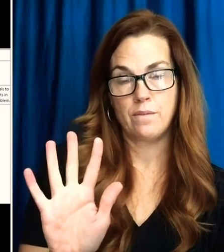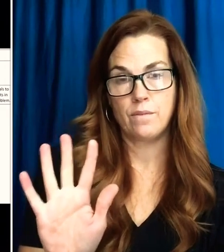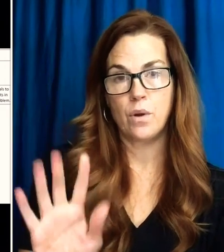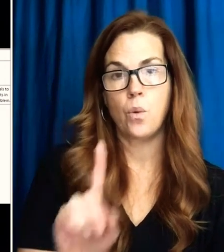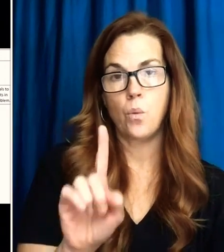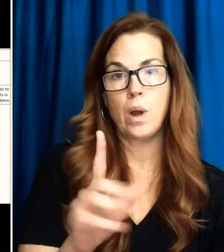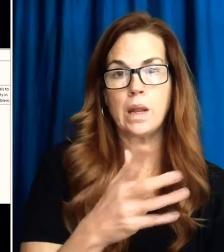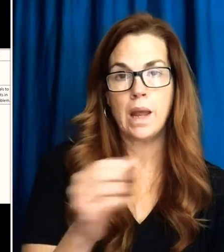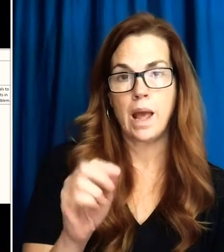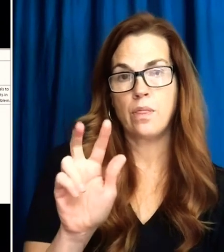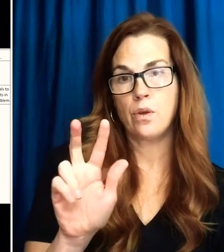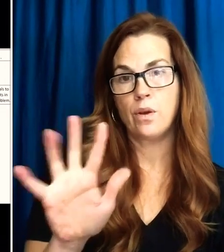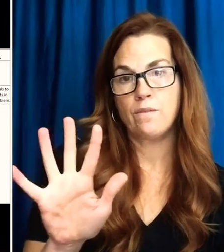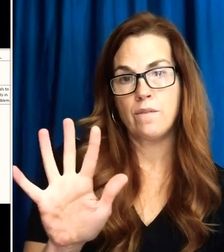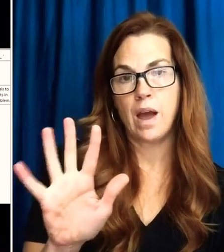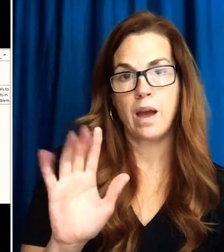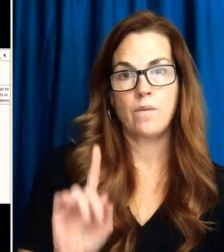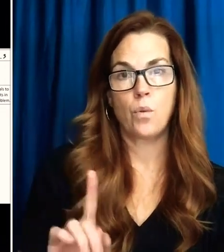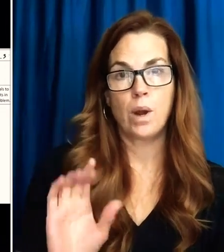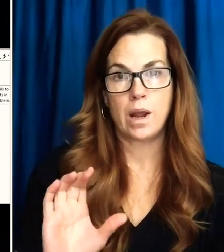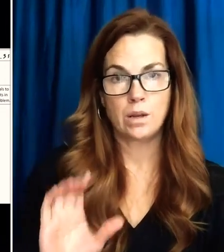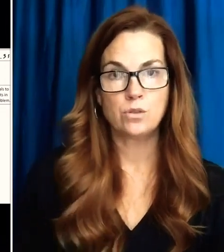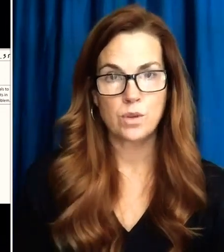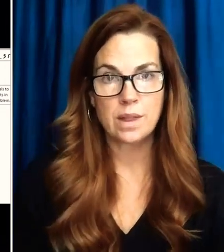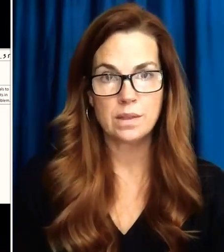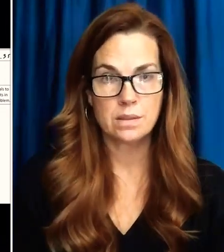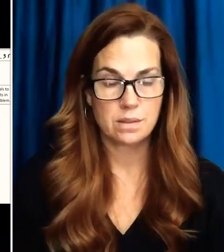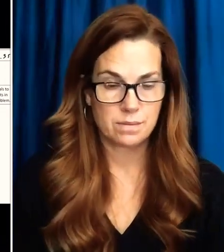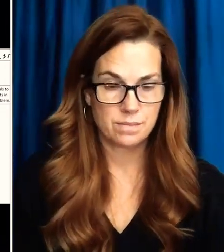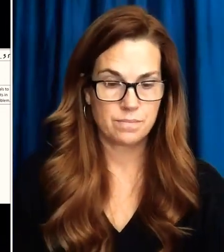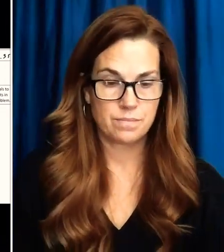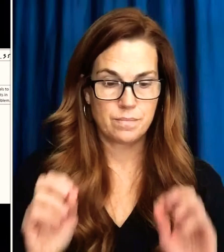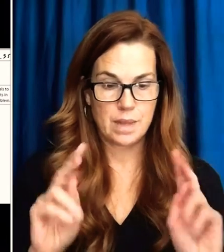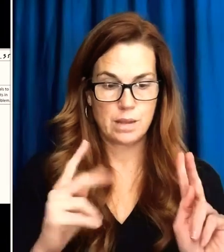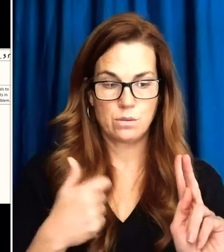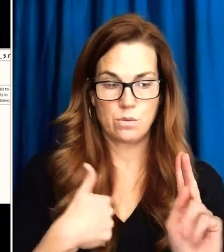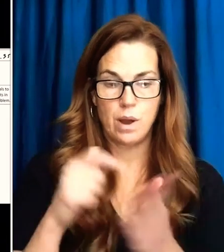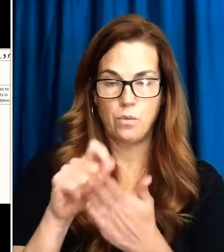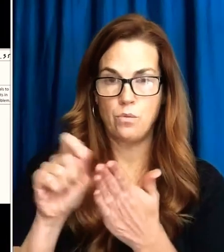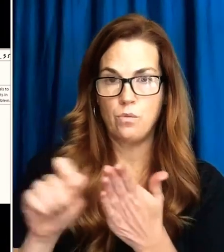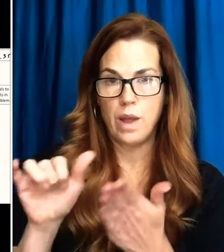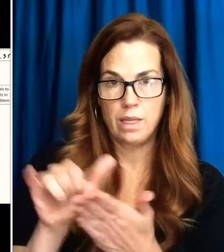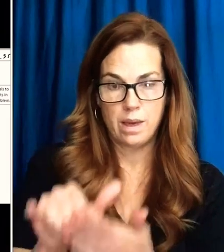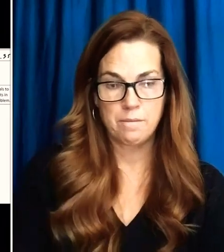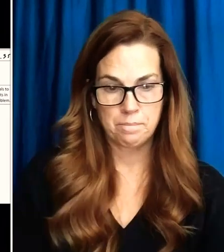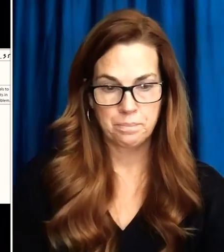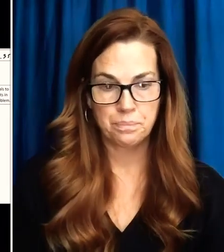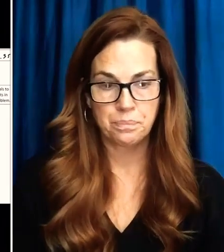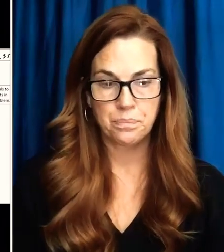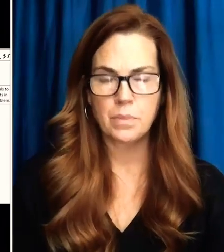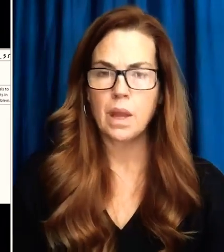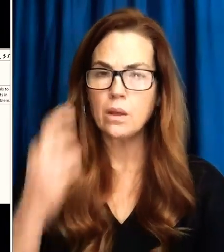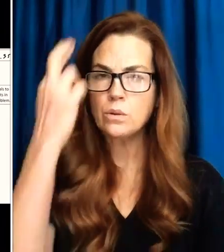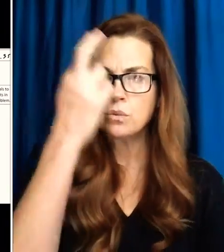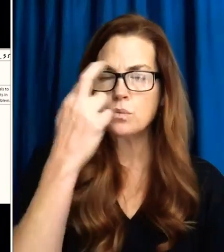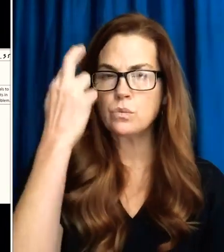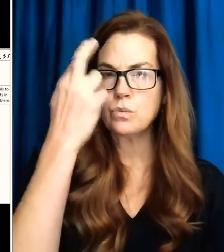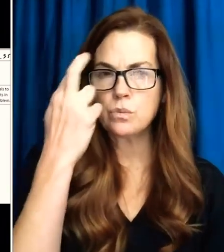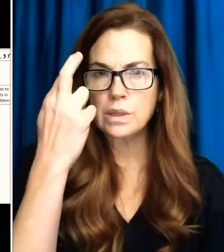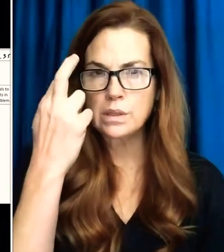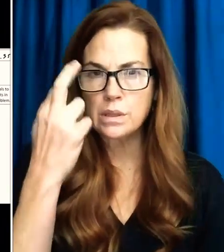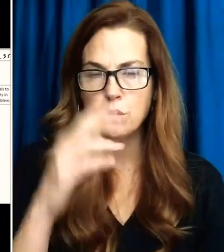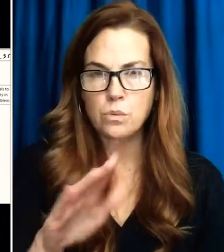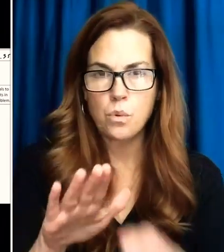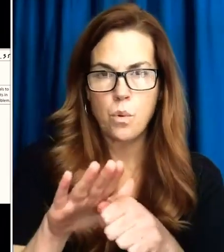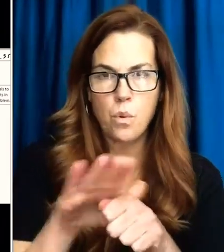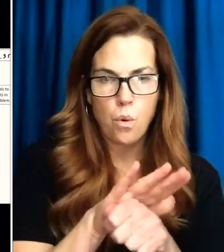here, 1 and 35 hundredths. Okay, and the reason that we have a whole number here in front of my